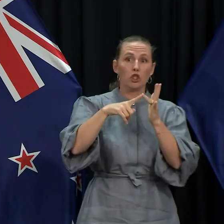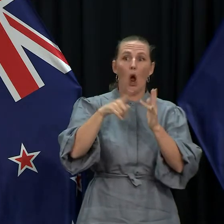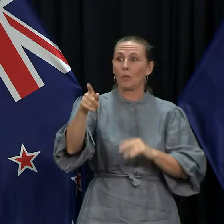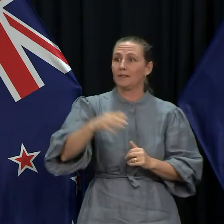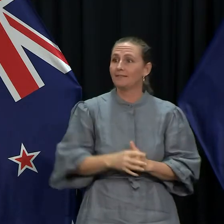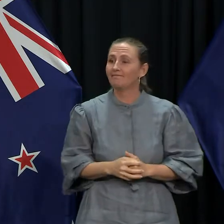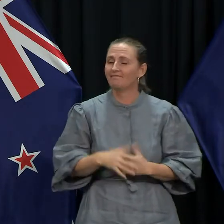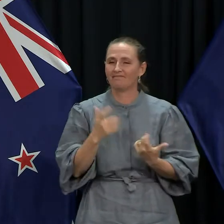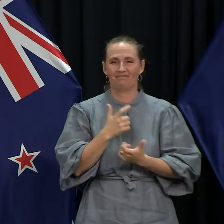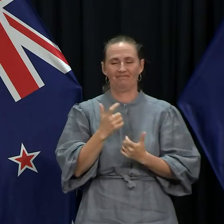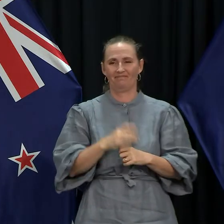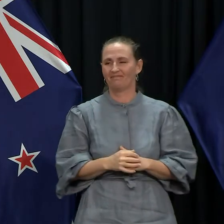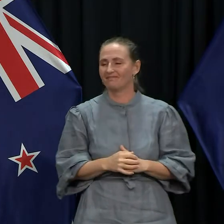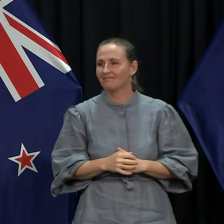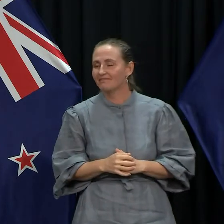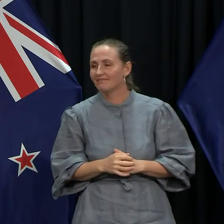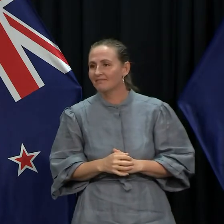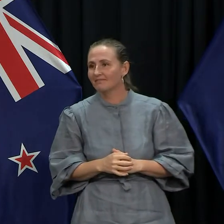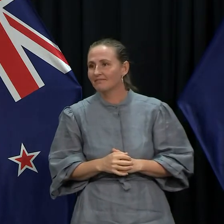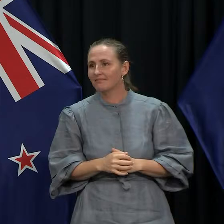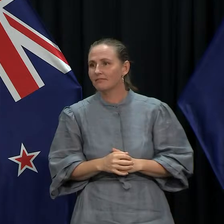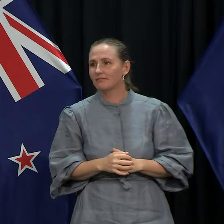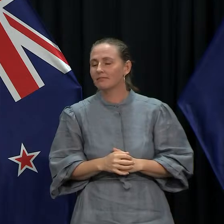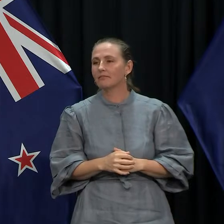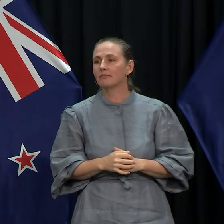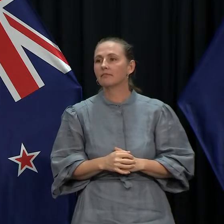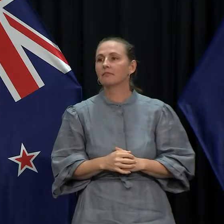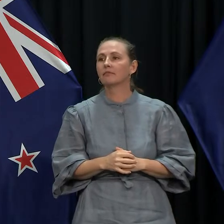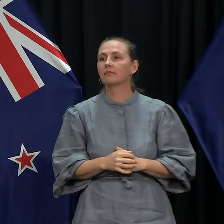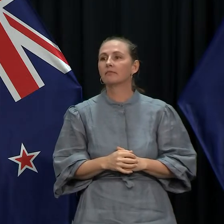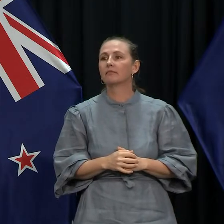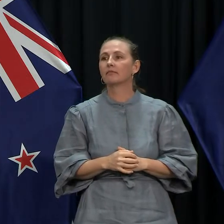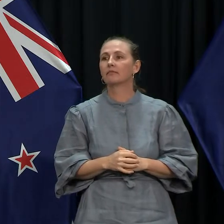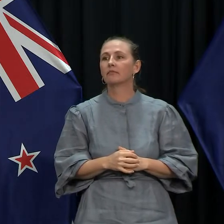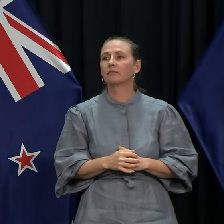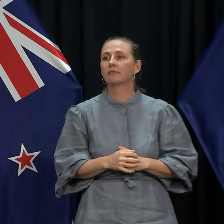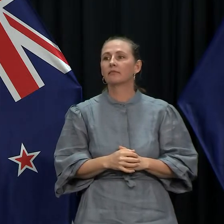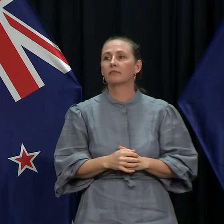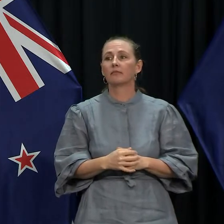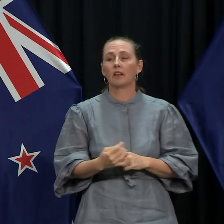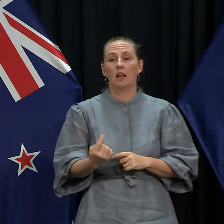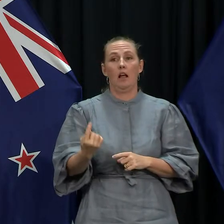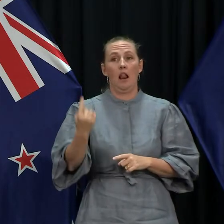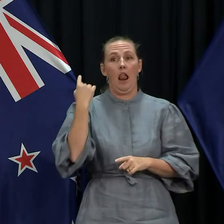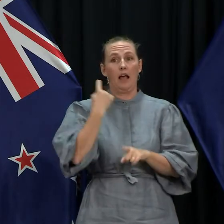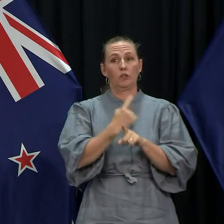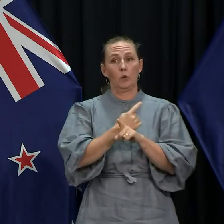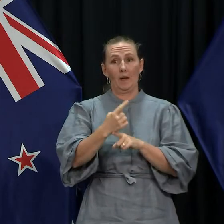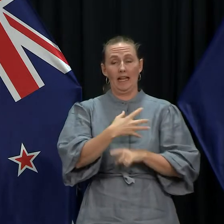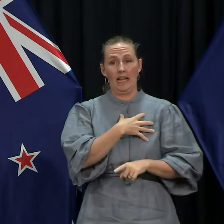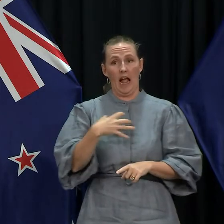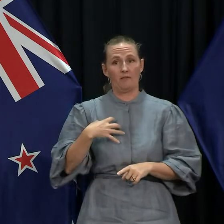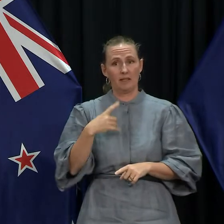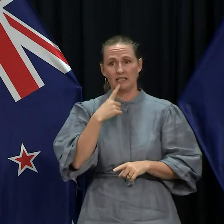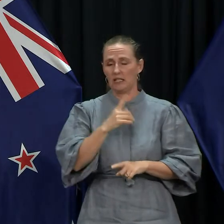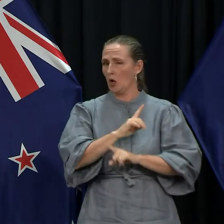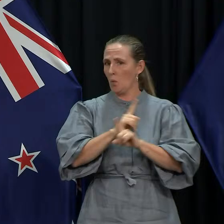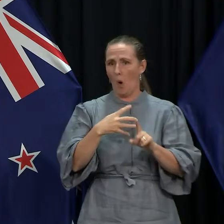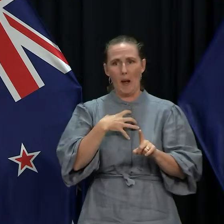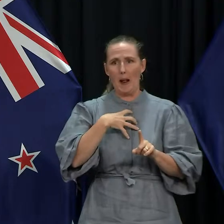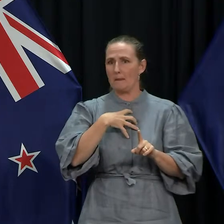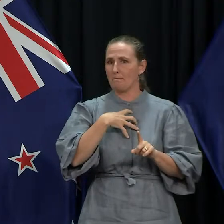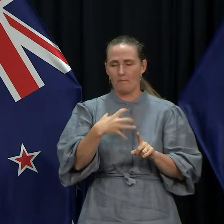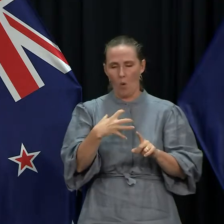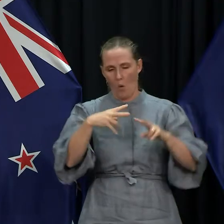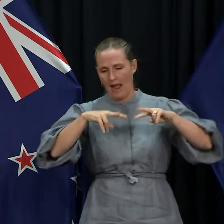I'm satisfied with the current. Last week, your office said that you weren't considering any further reviews, inquiries around the Parliament